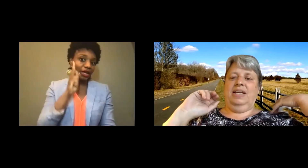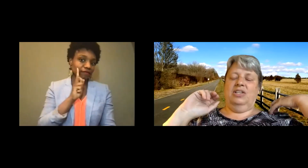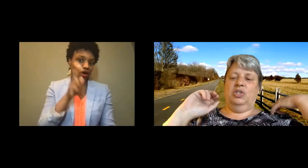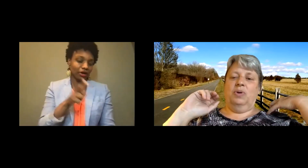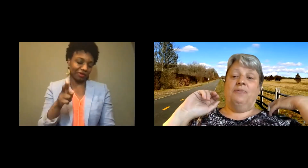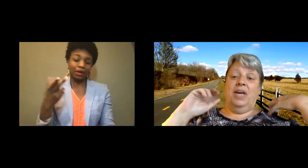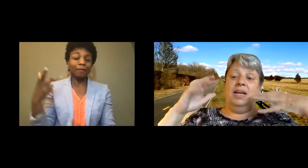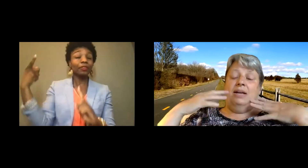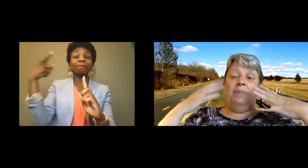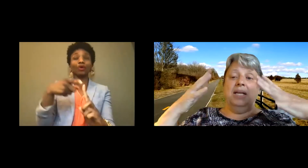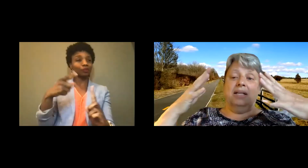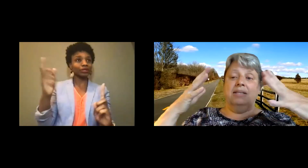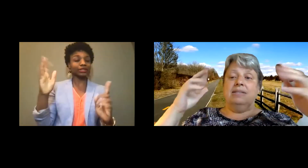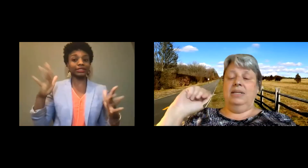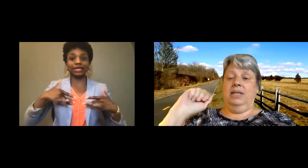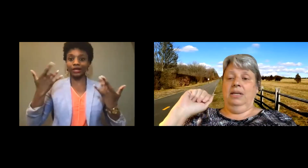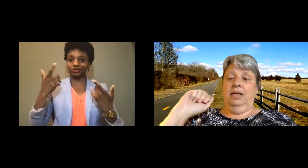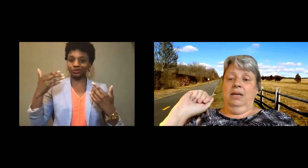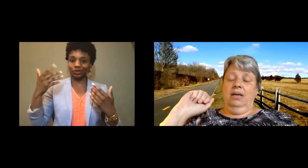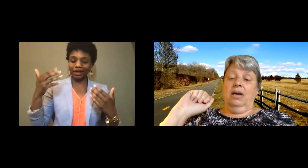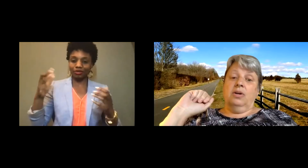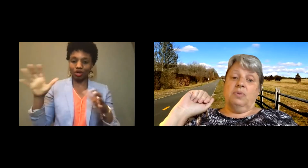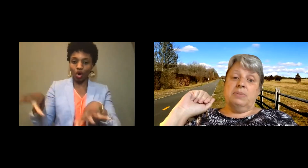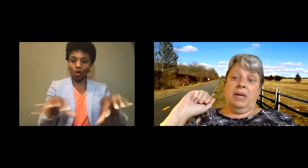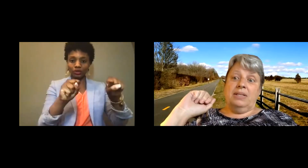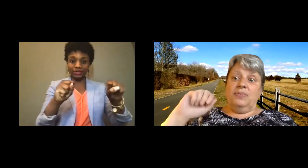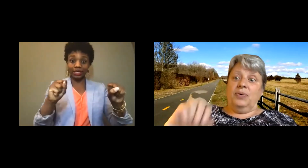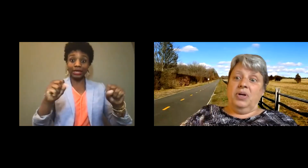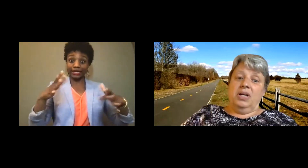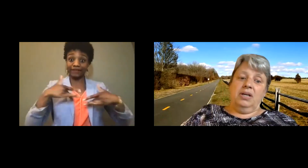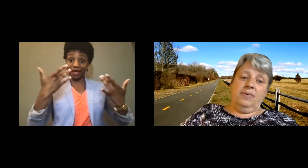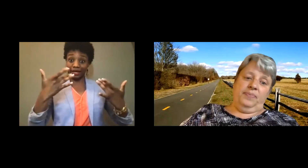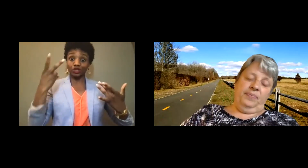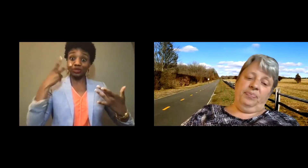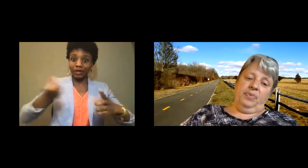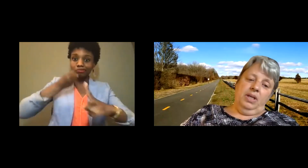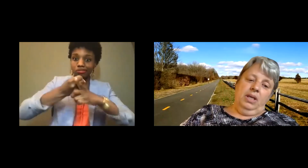to do an event and immediately see a good response for it.